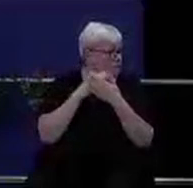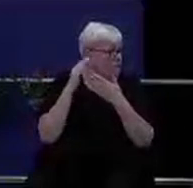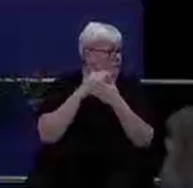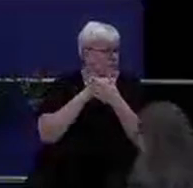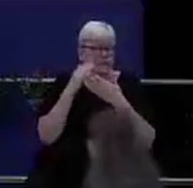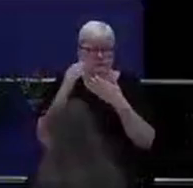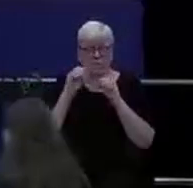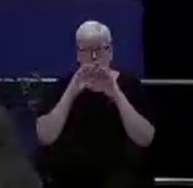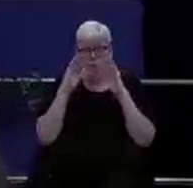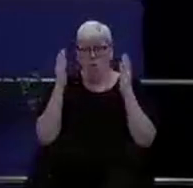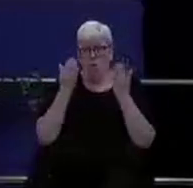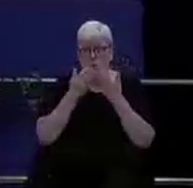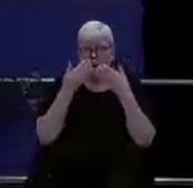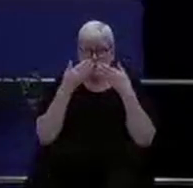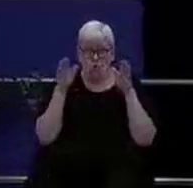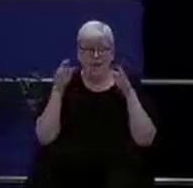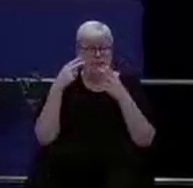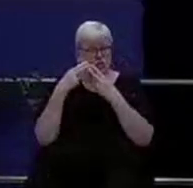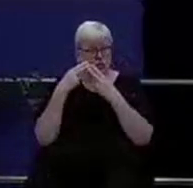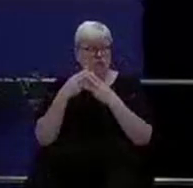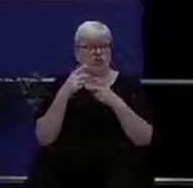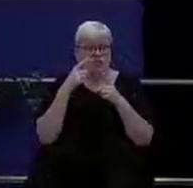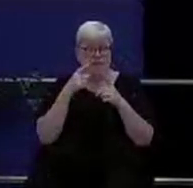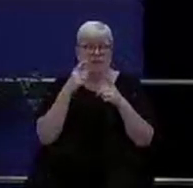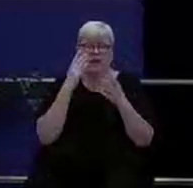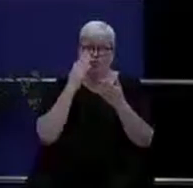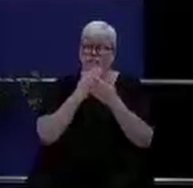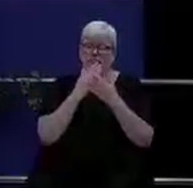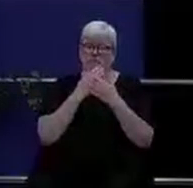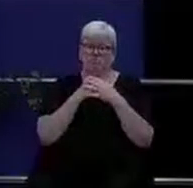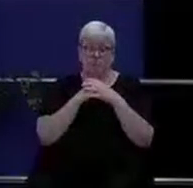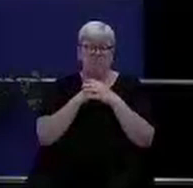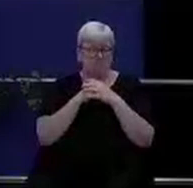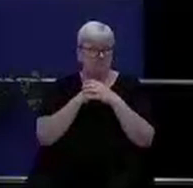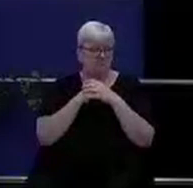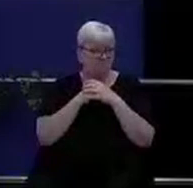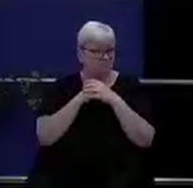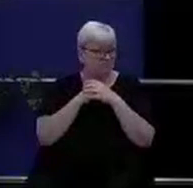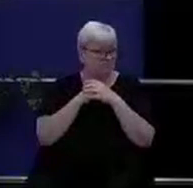know, worldwide tradition of that, in the Towers of Silence and so on.